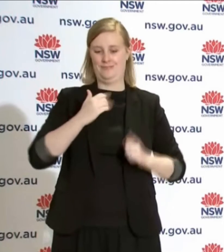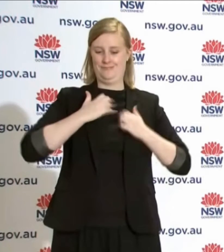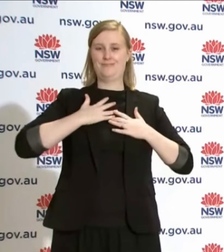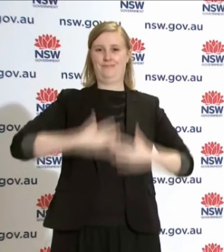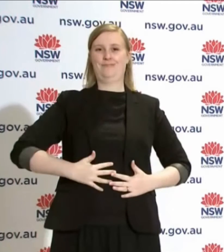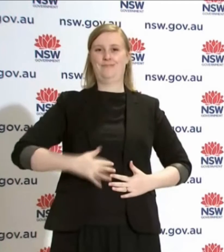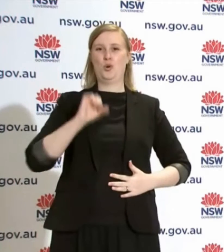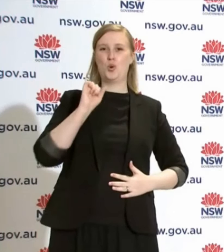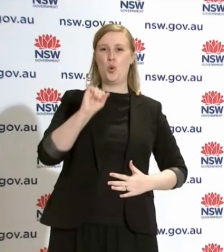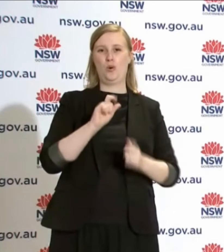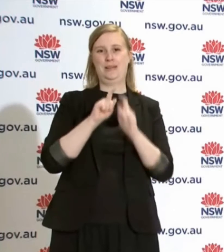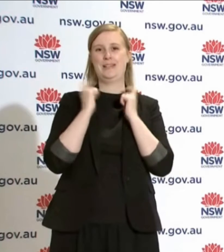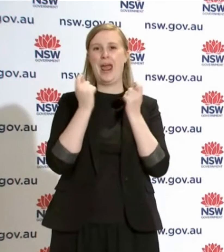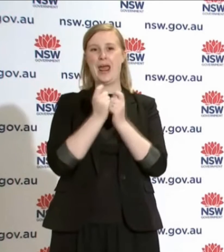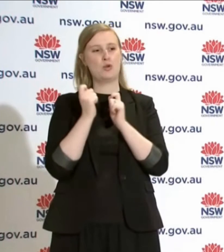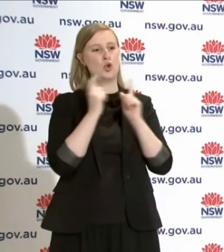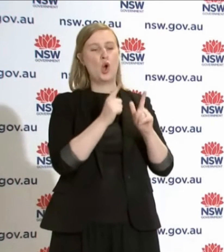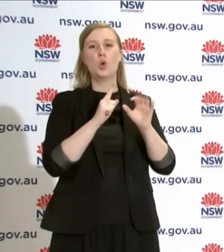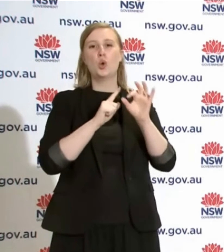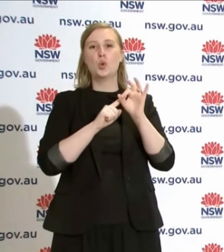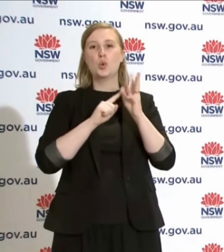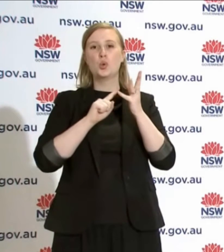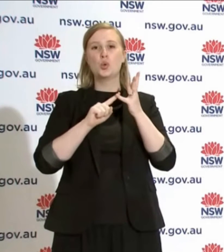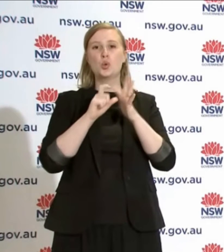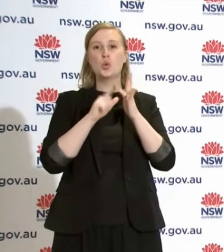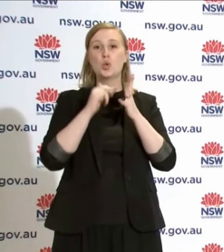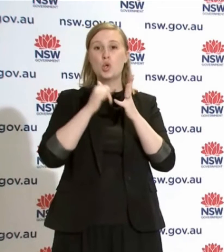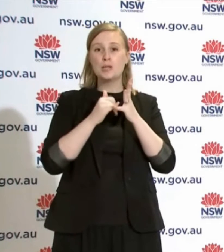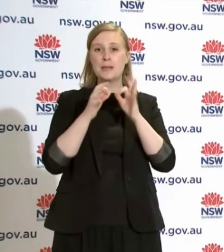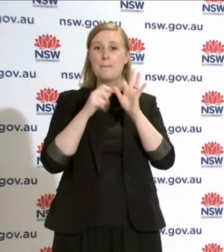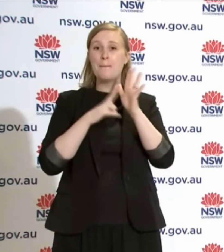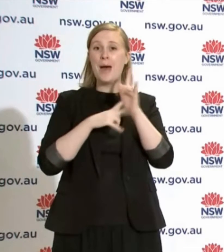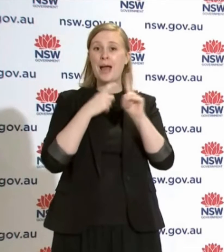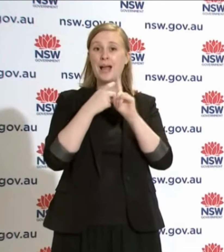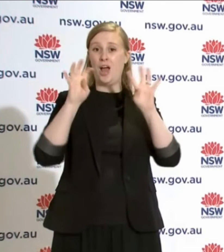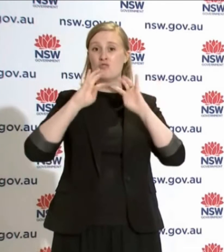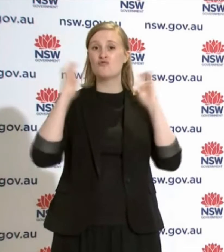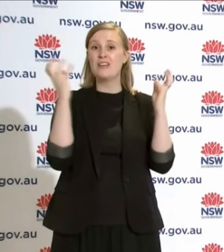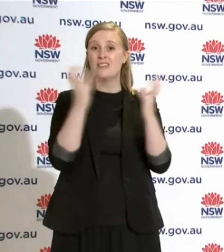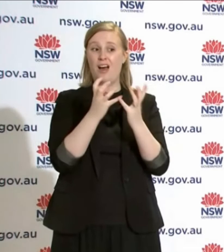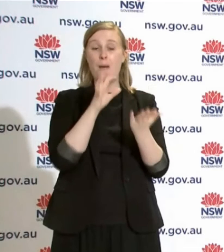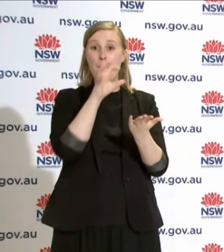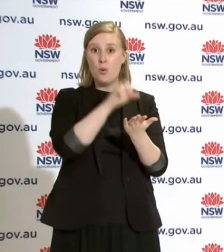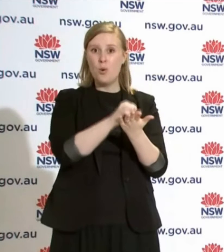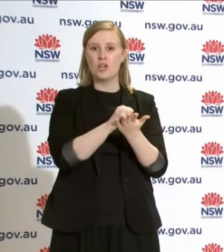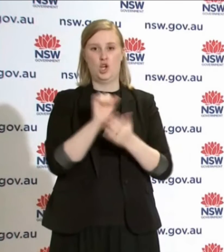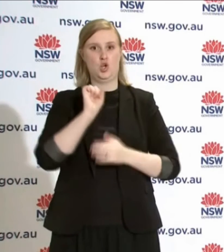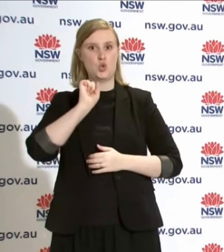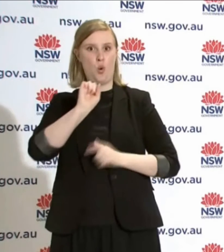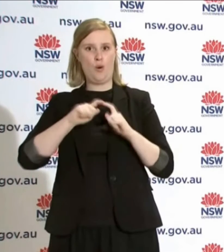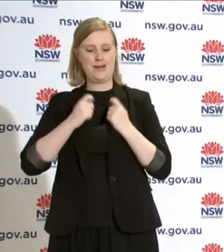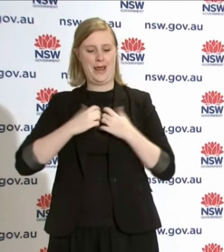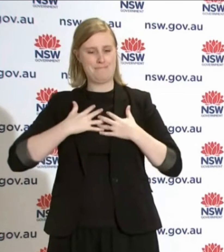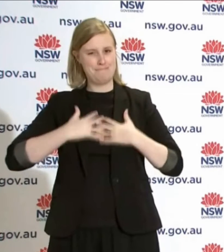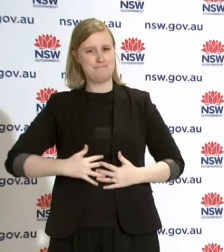Kudos Bank Arena, One Fig Tree Drive at Sydney Olympic Park and Macquarie Fields all have bookings available for Sunday. Wear